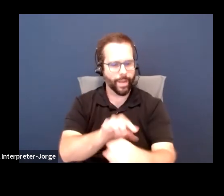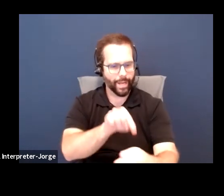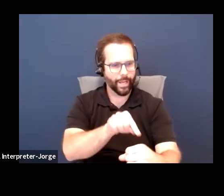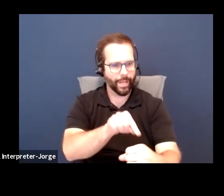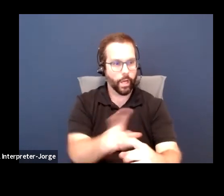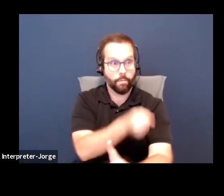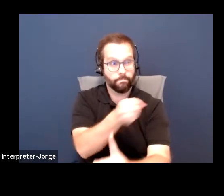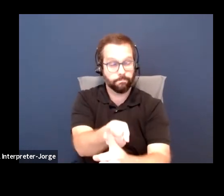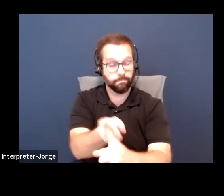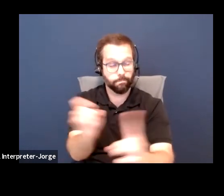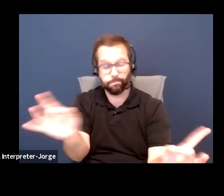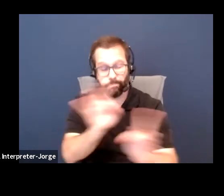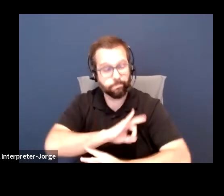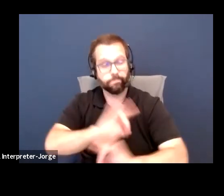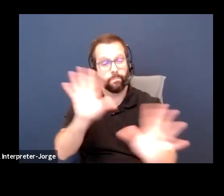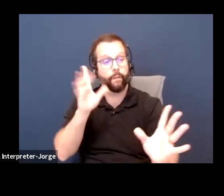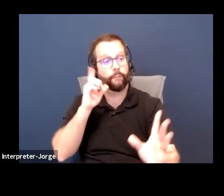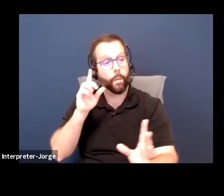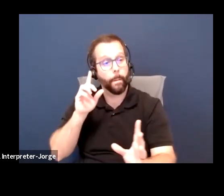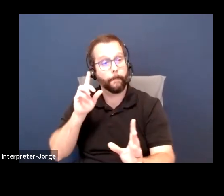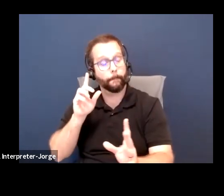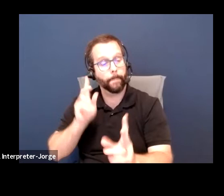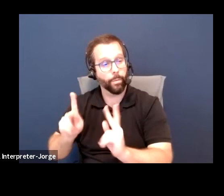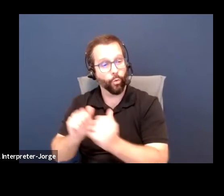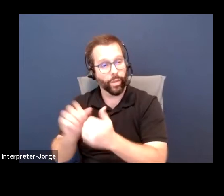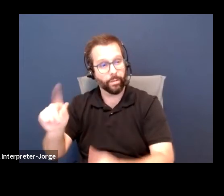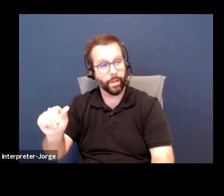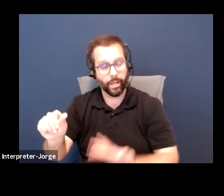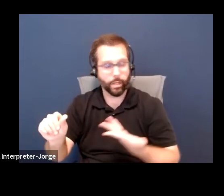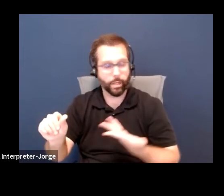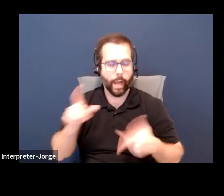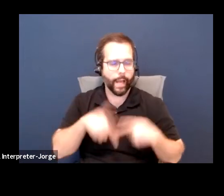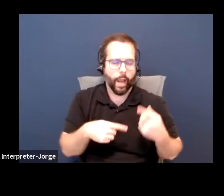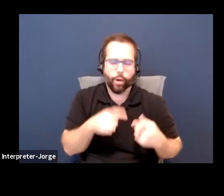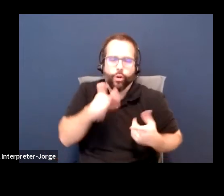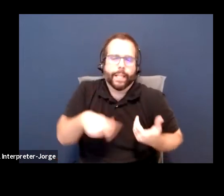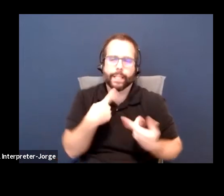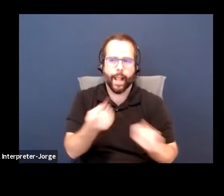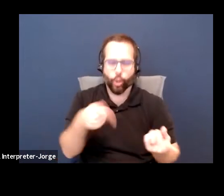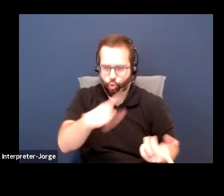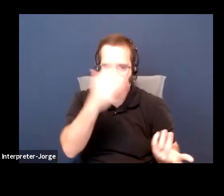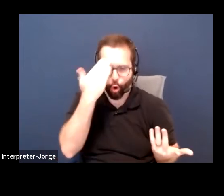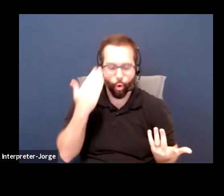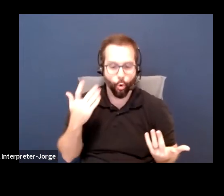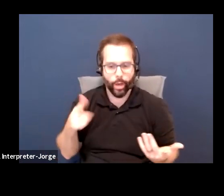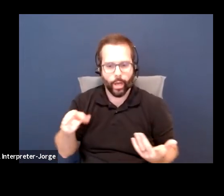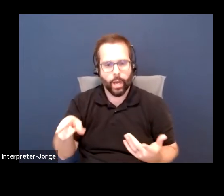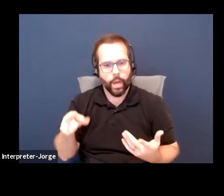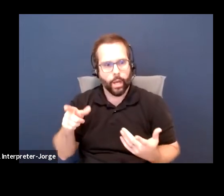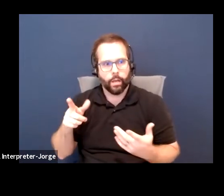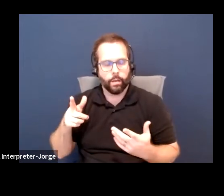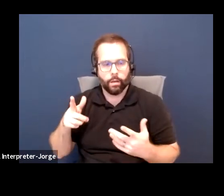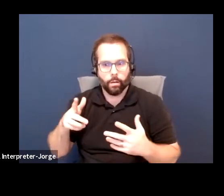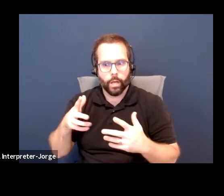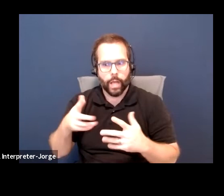in every single way. We make up the biggest group of people who have been at risk for infections